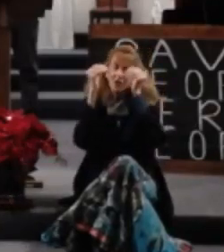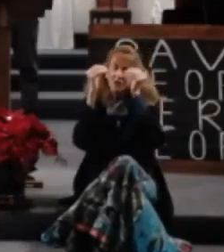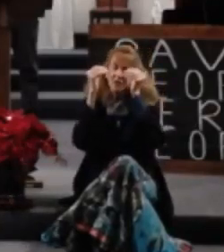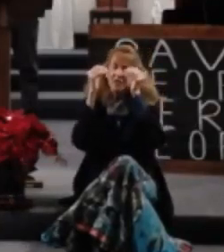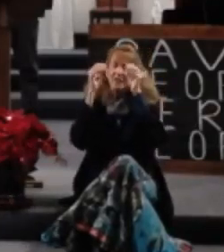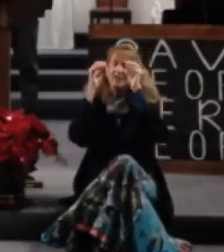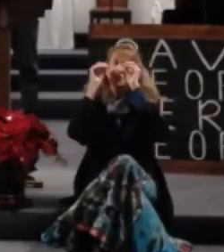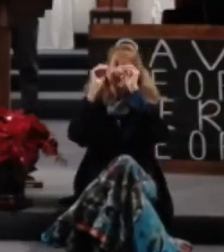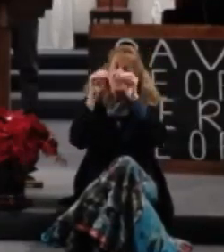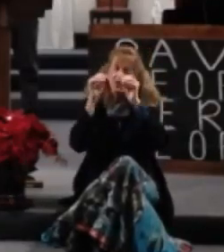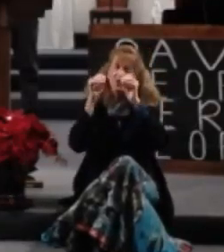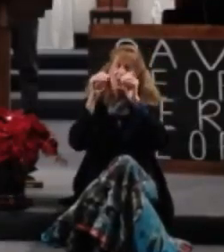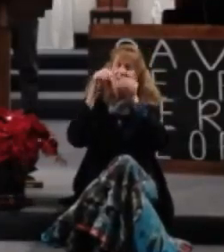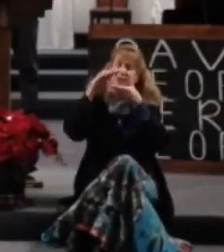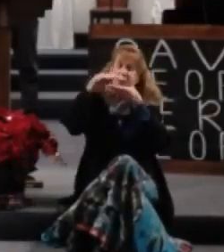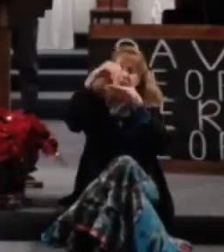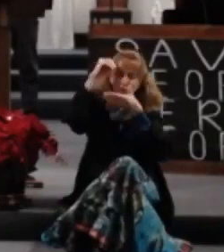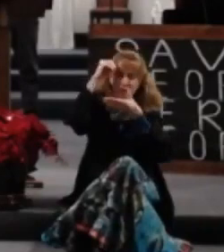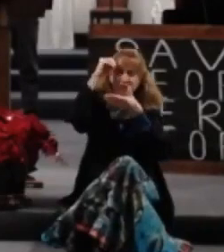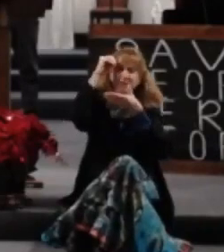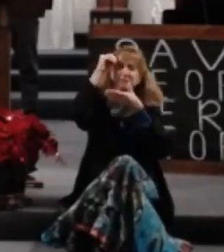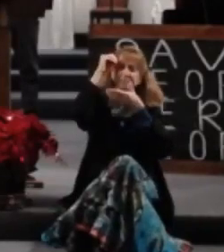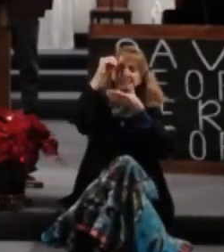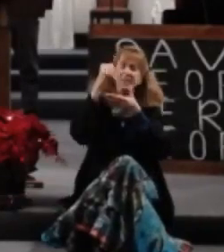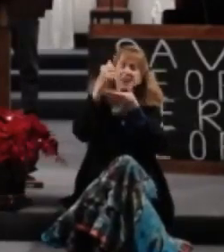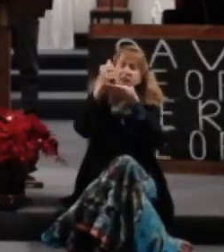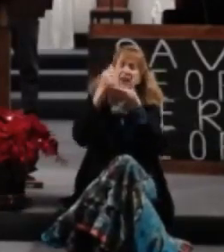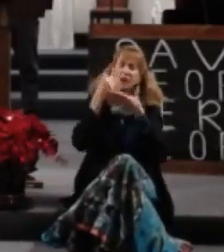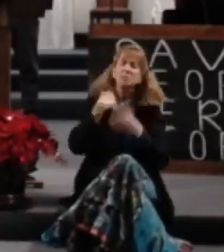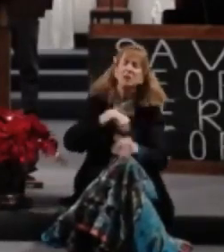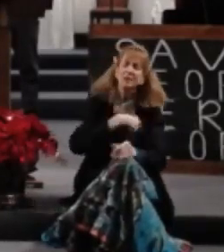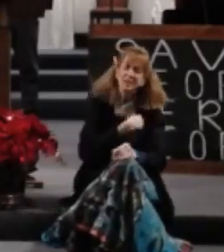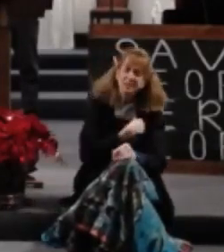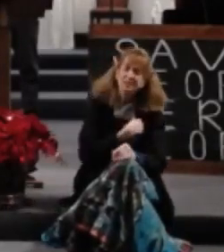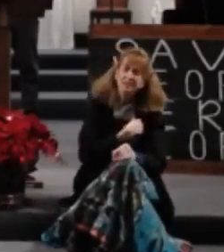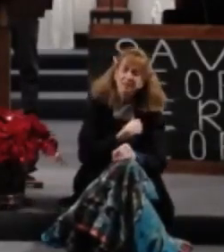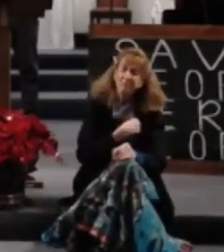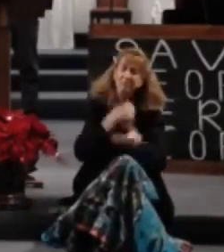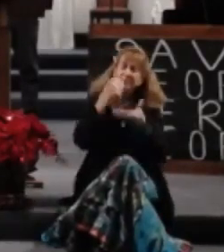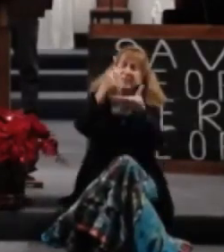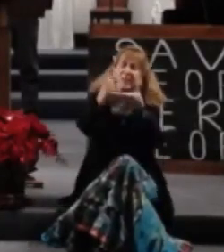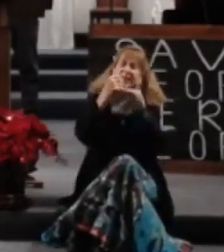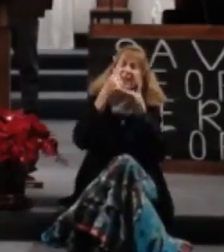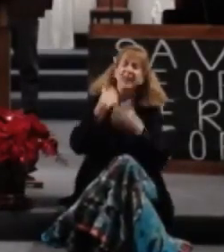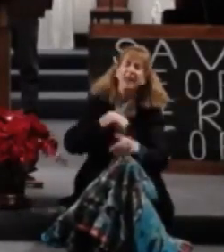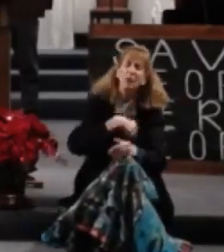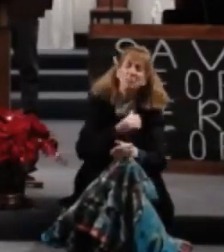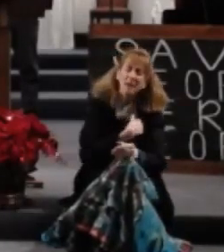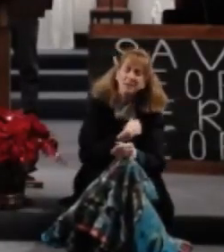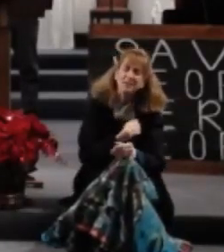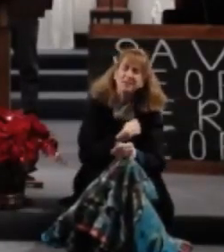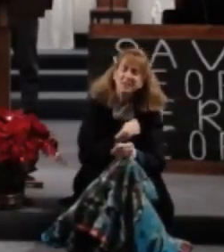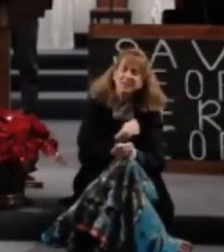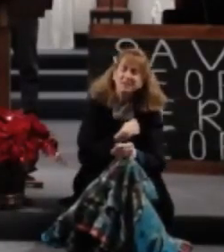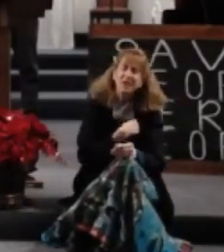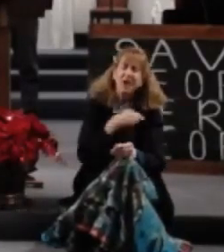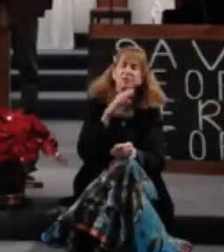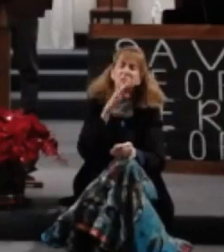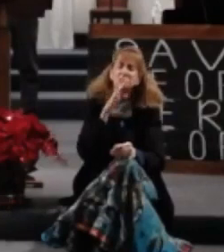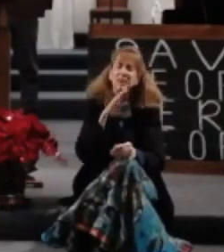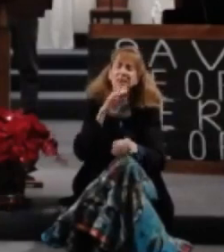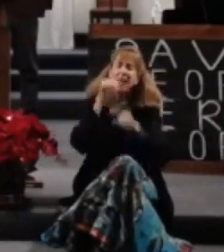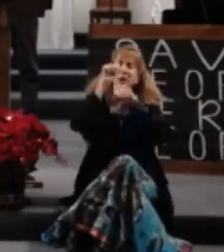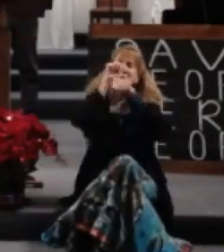word. Father, help us to do that. Help us to be a